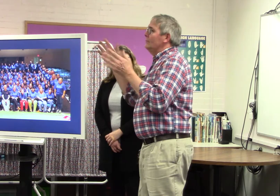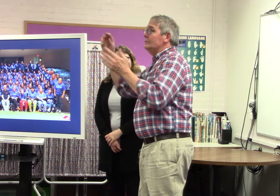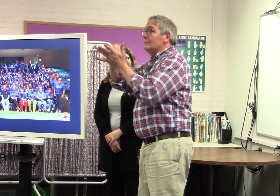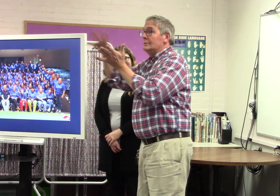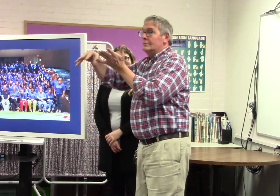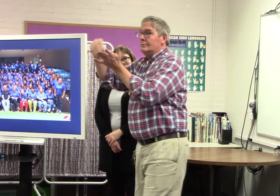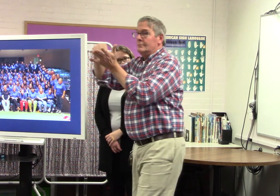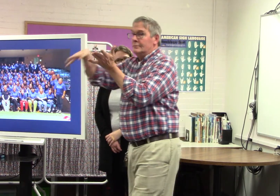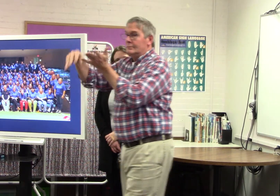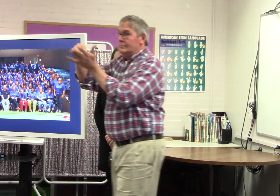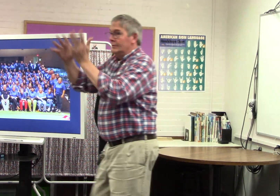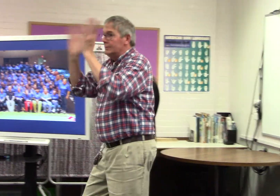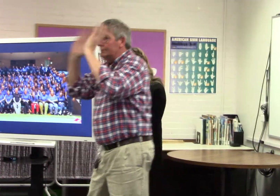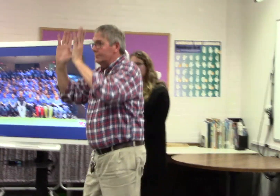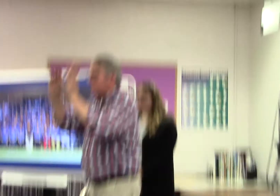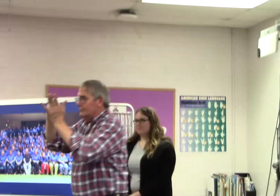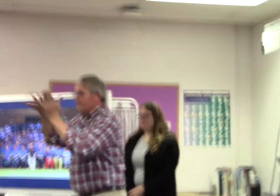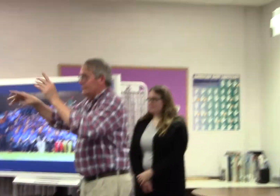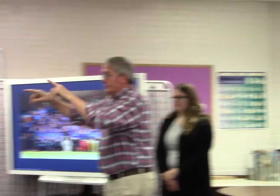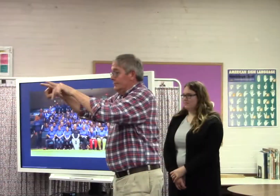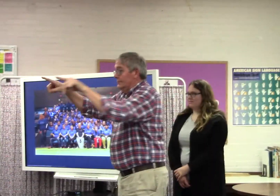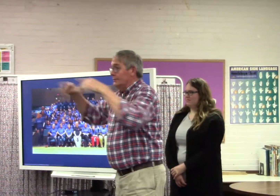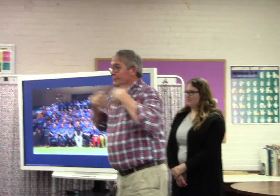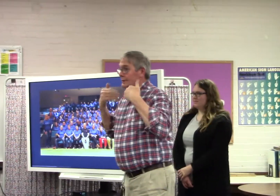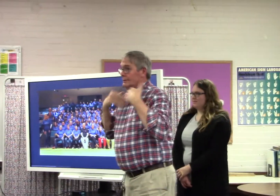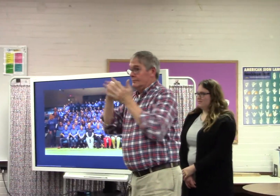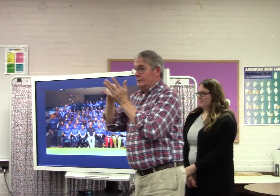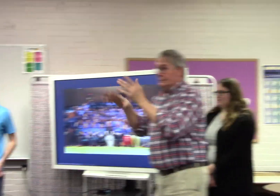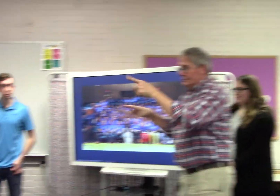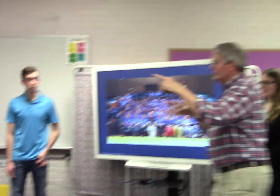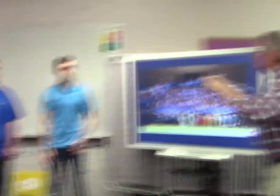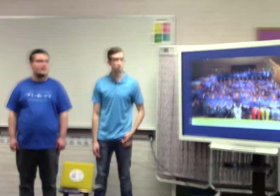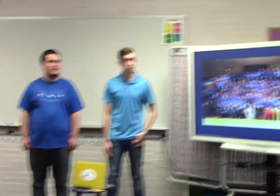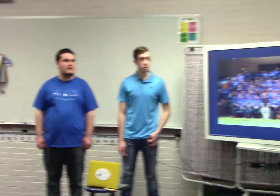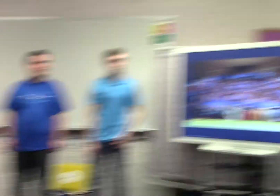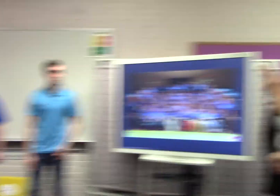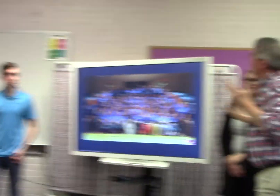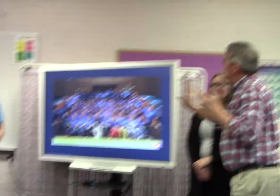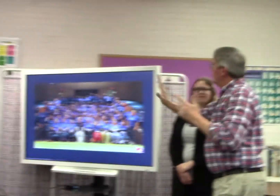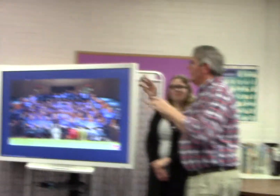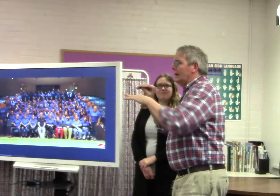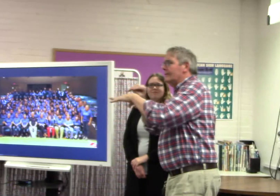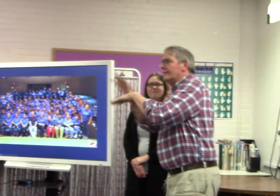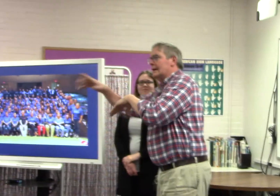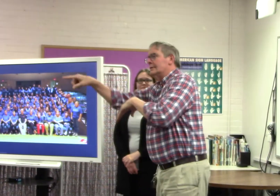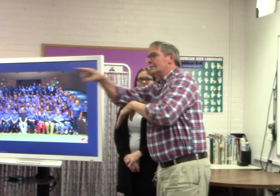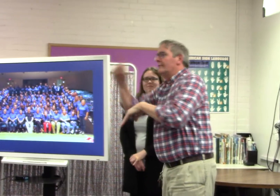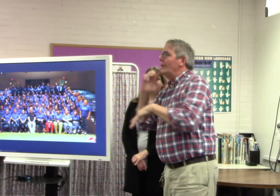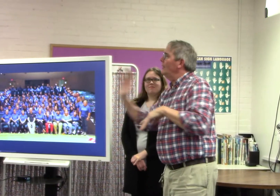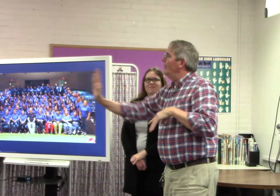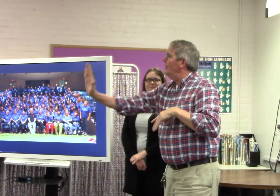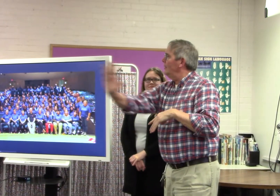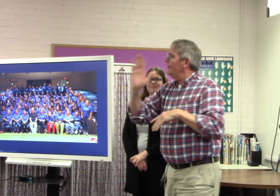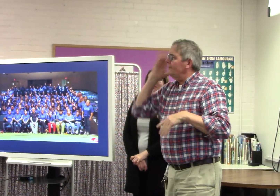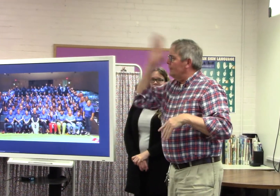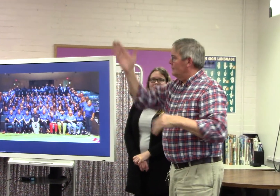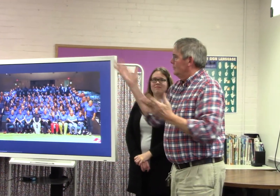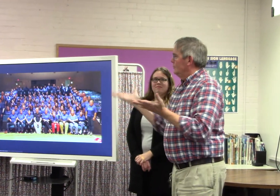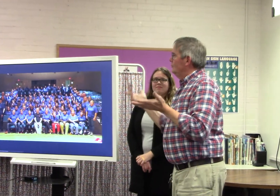as a closing remark, I'd just like to say, students in the audience, pay attention. What is the three